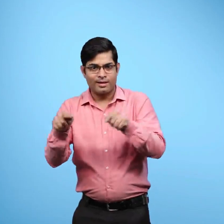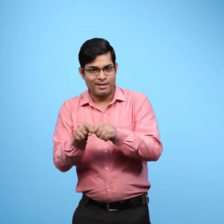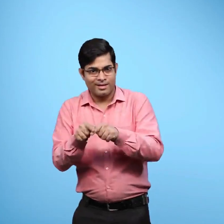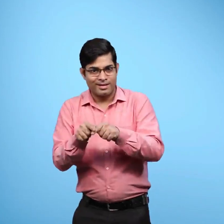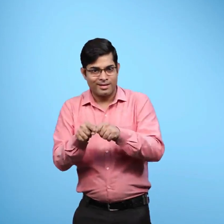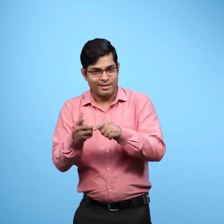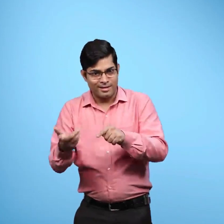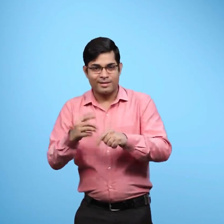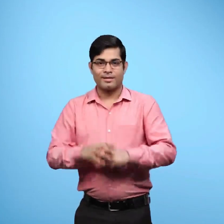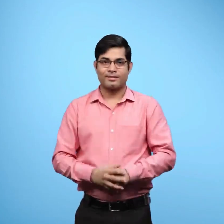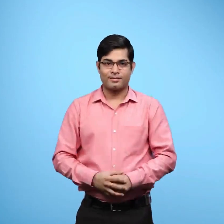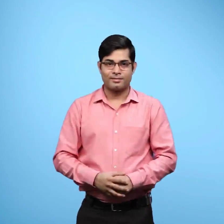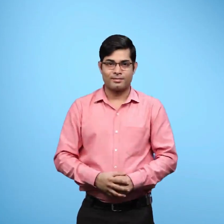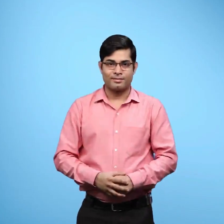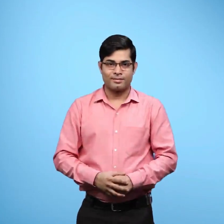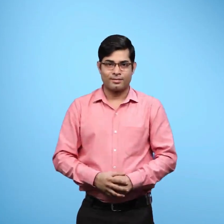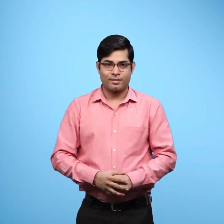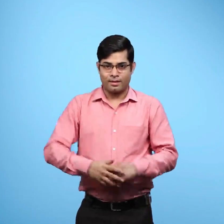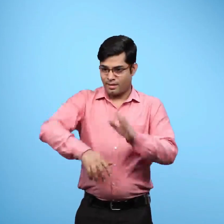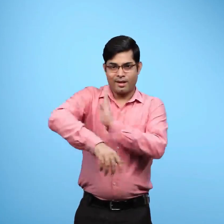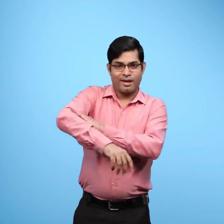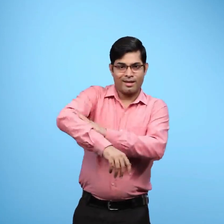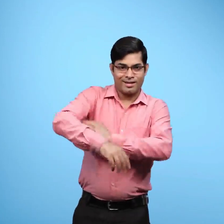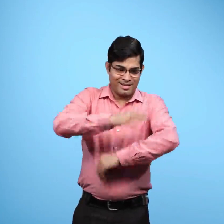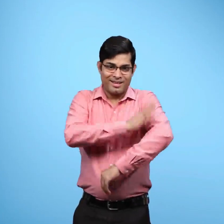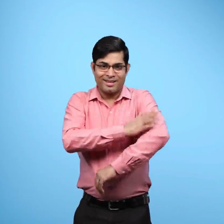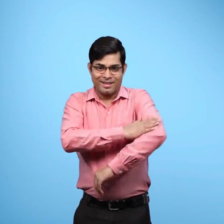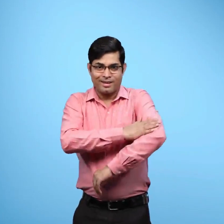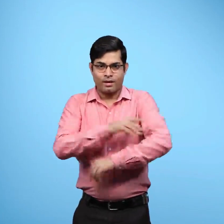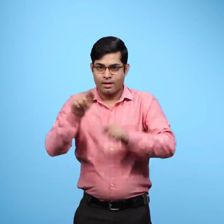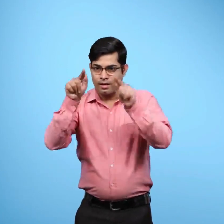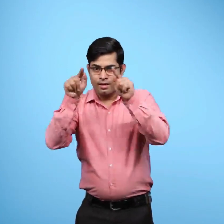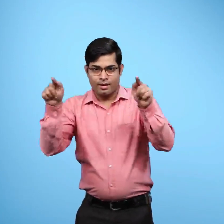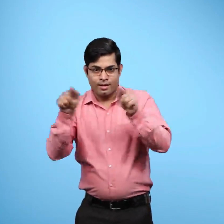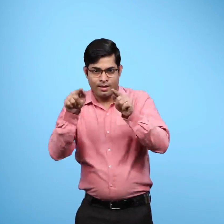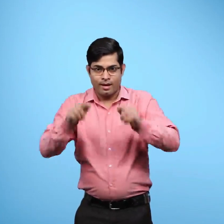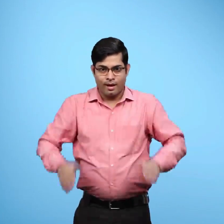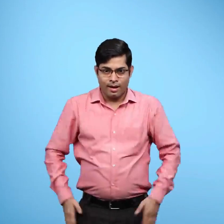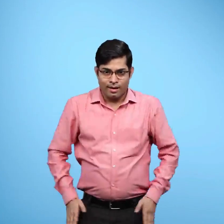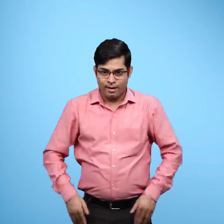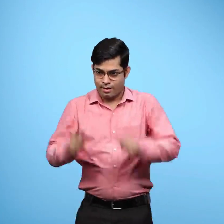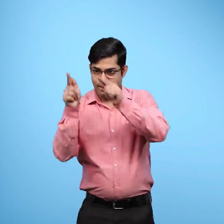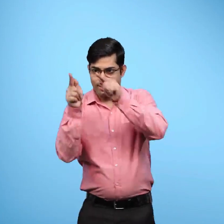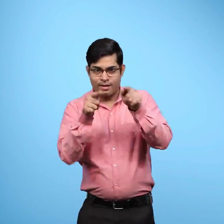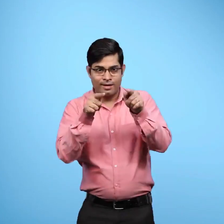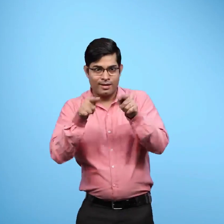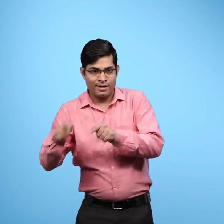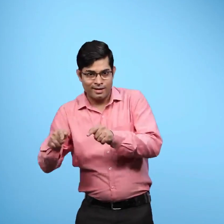joined at the tip, and slanting lines are used to draw their limbs and hands.